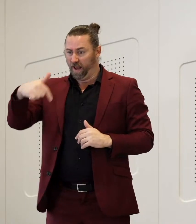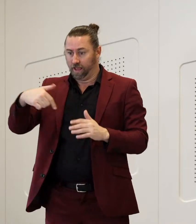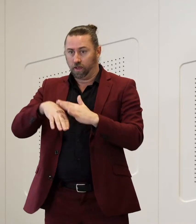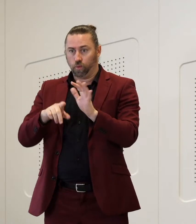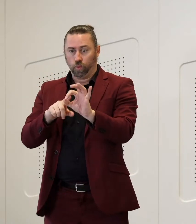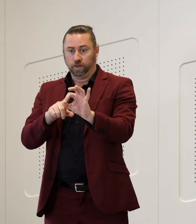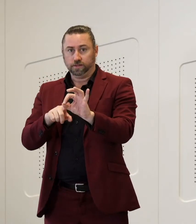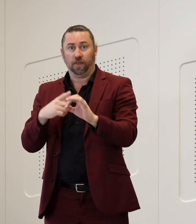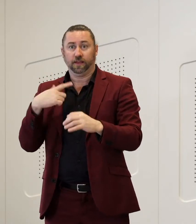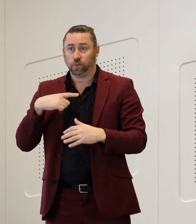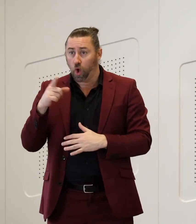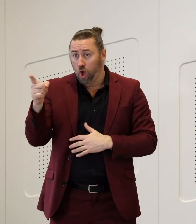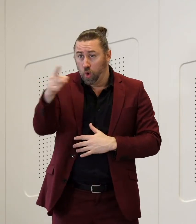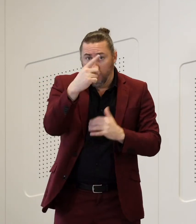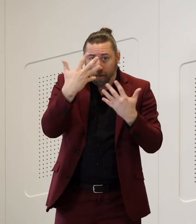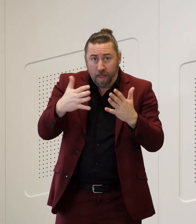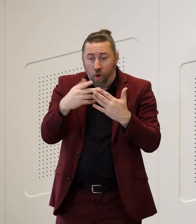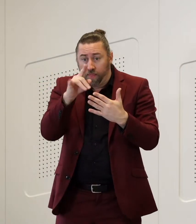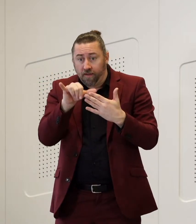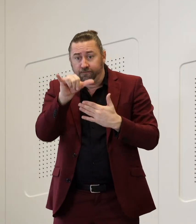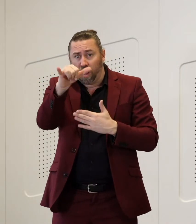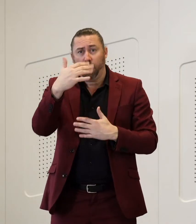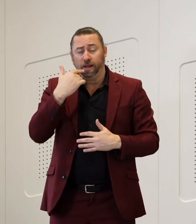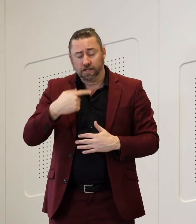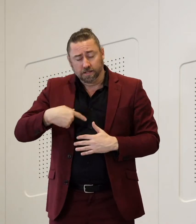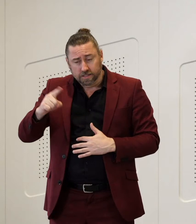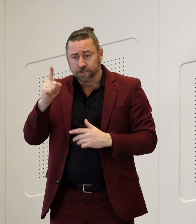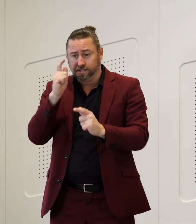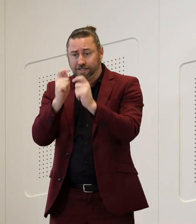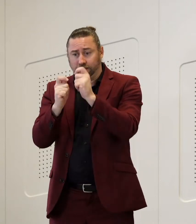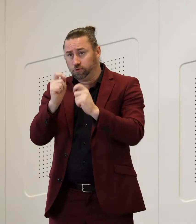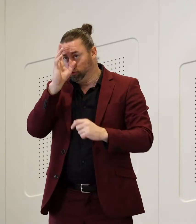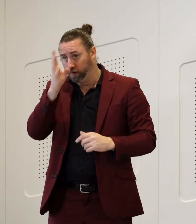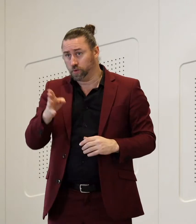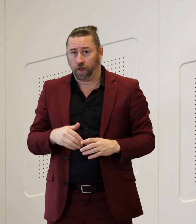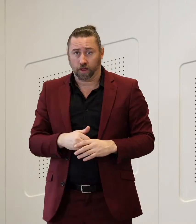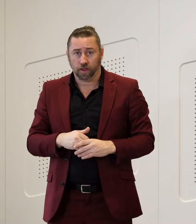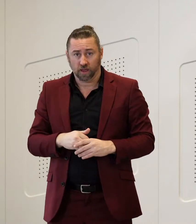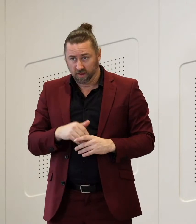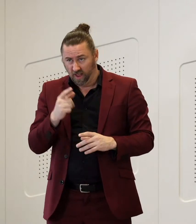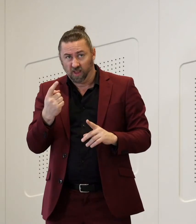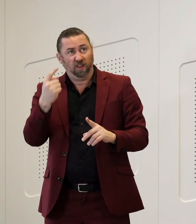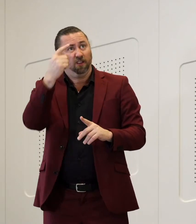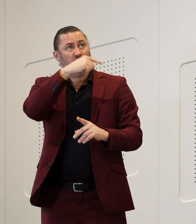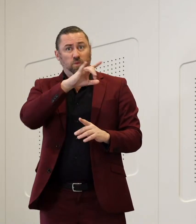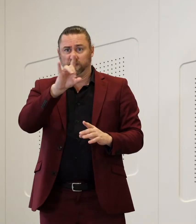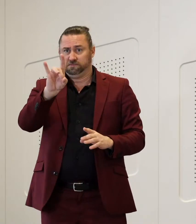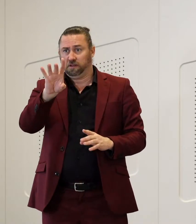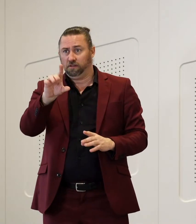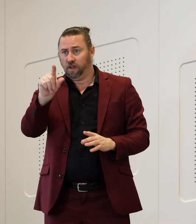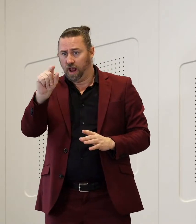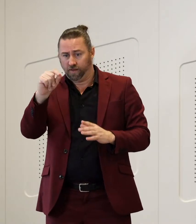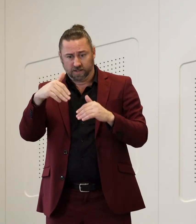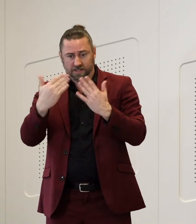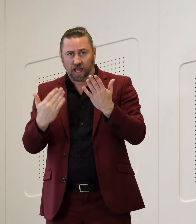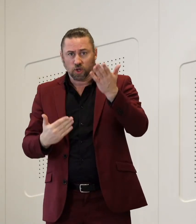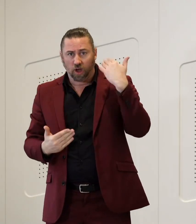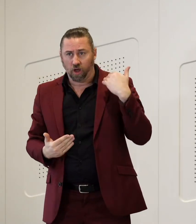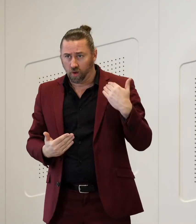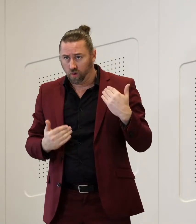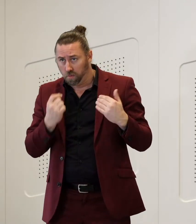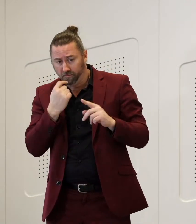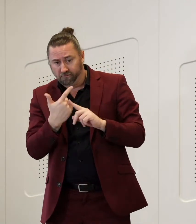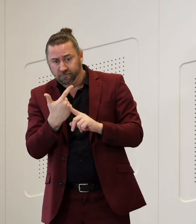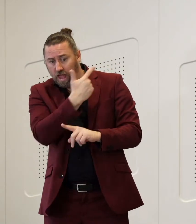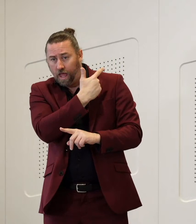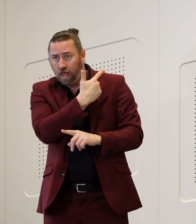those flights immediately tested. Now, they are, quite a while back 10, 11 days back. So